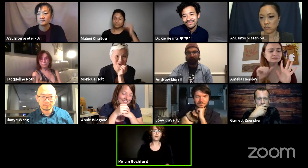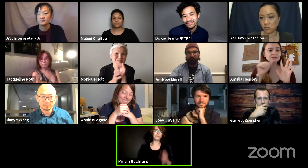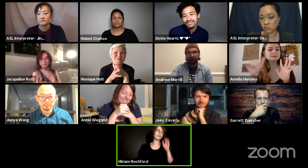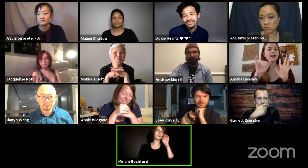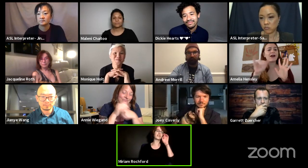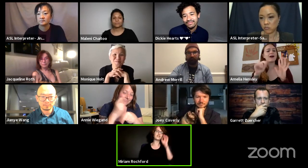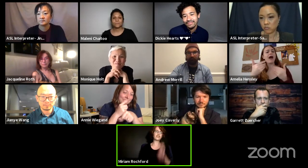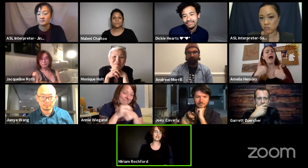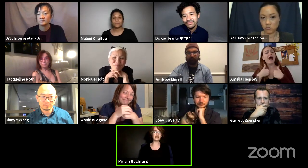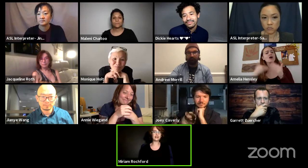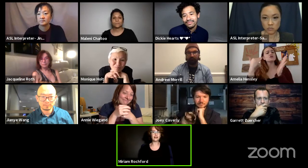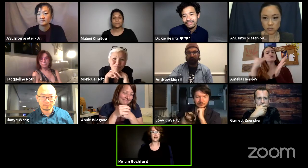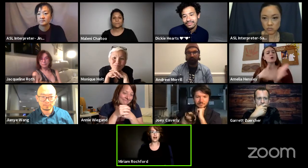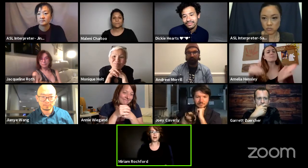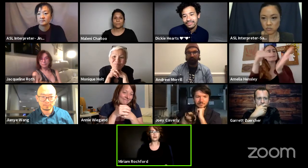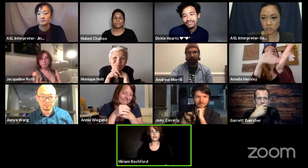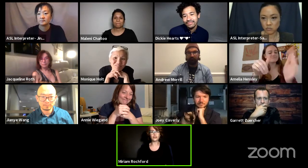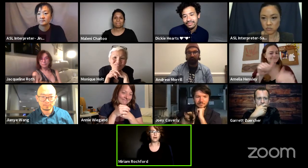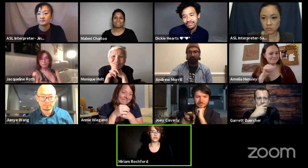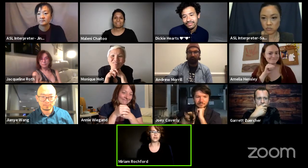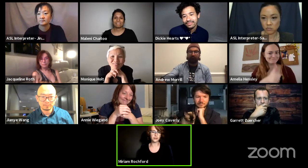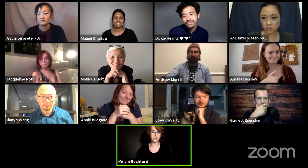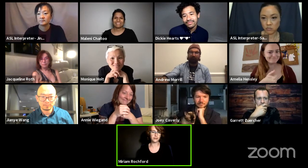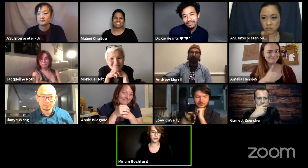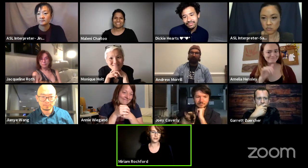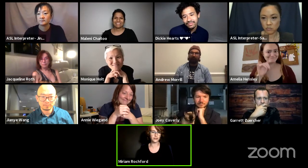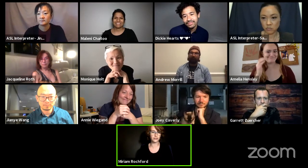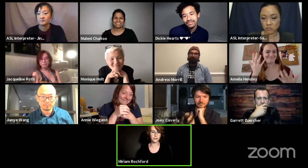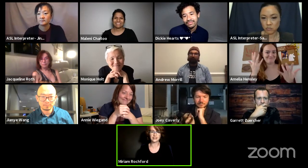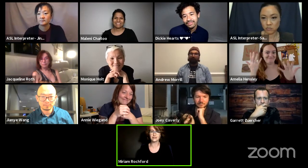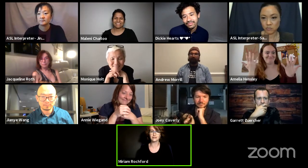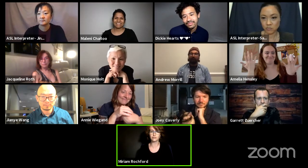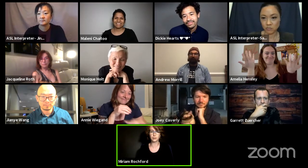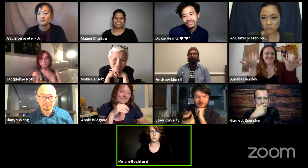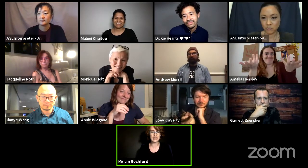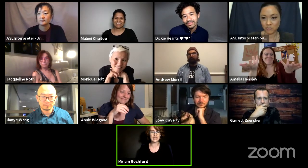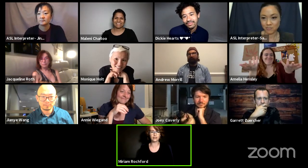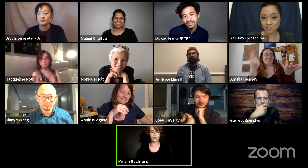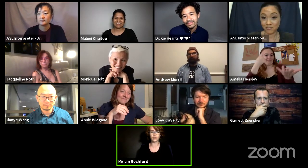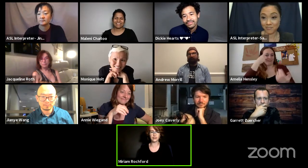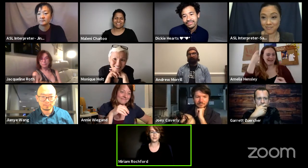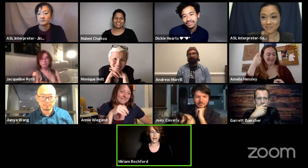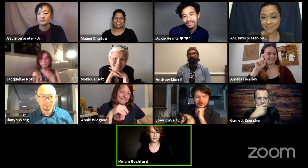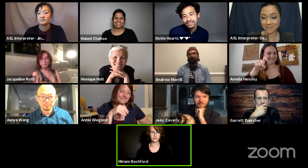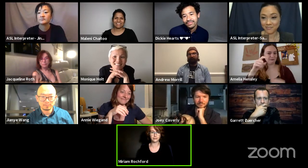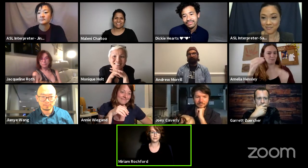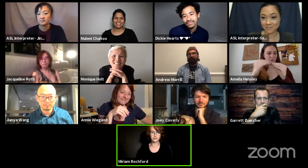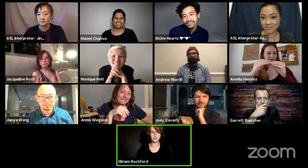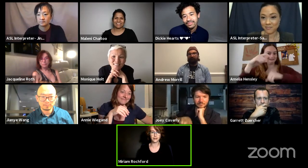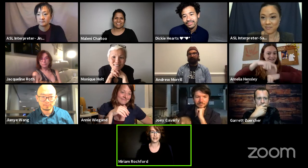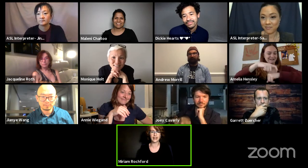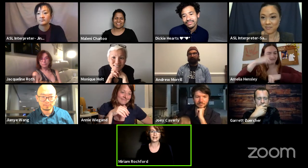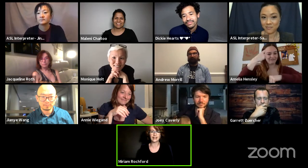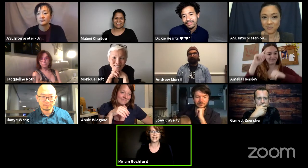we would rehearse each scene, got about 2 hours worth of rehearsal. We didn't repeat and run it back and